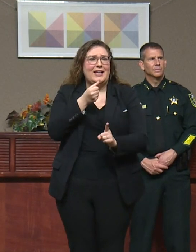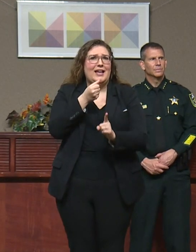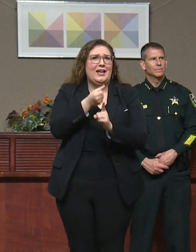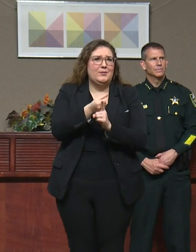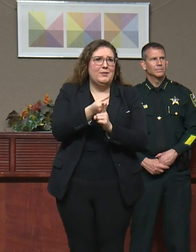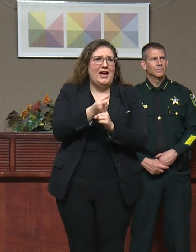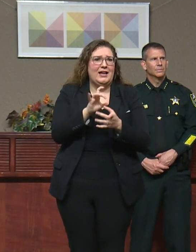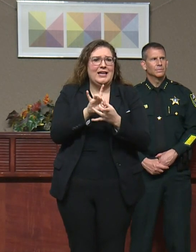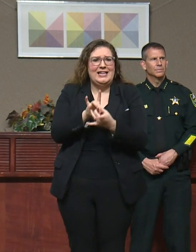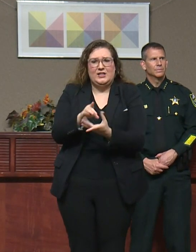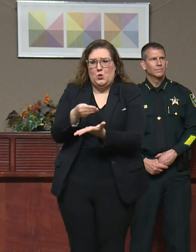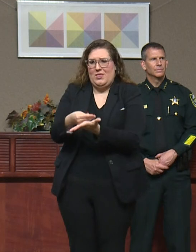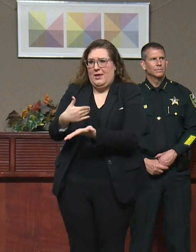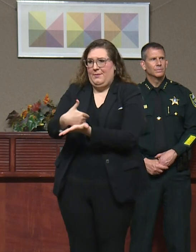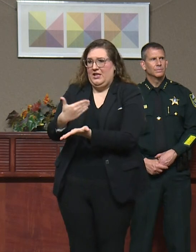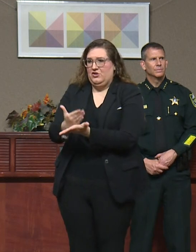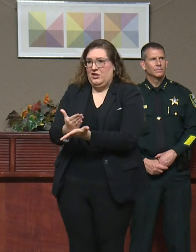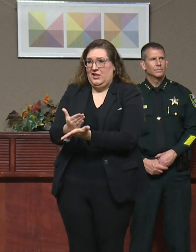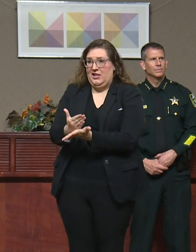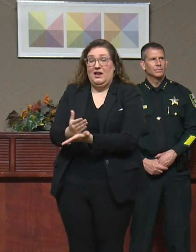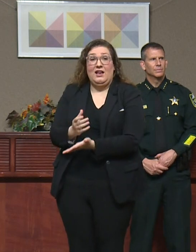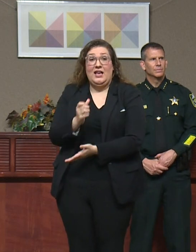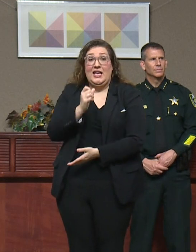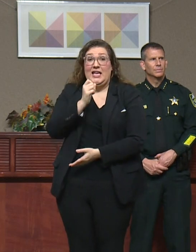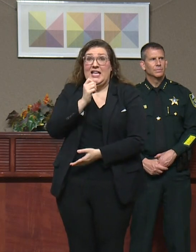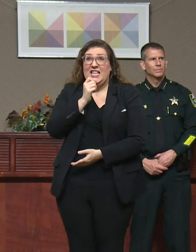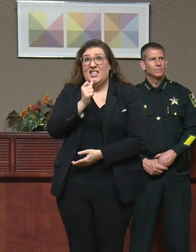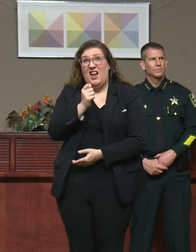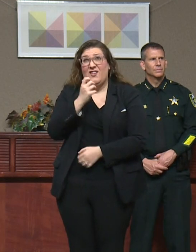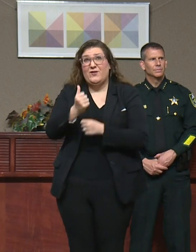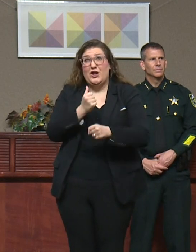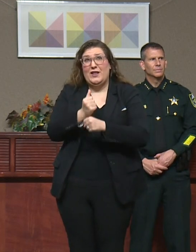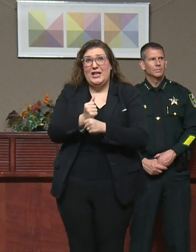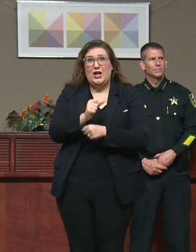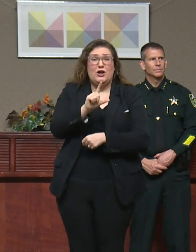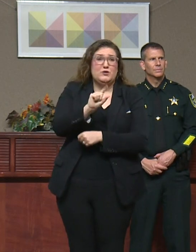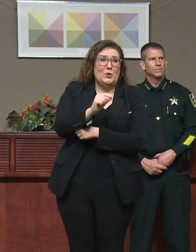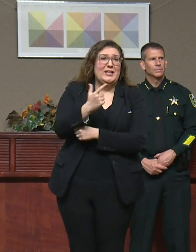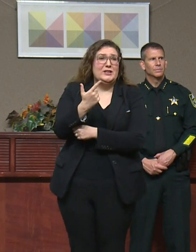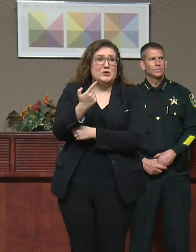the fiscal year 2021, but the fiscal year